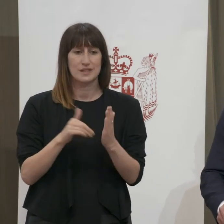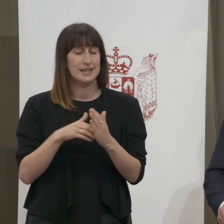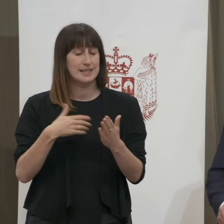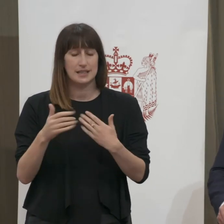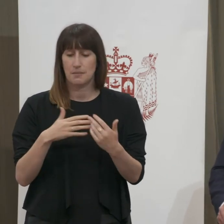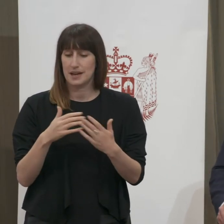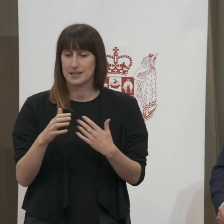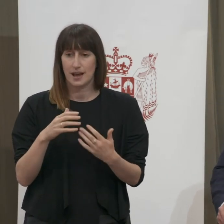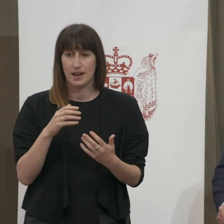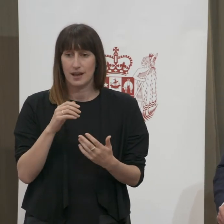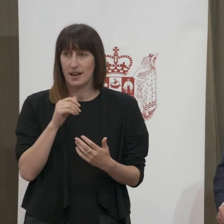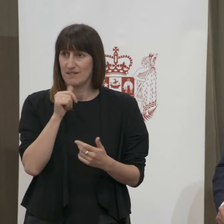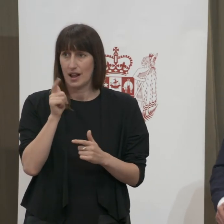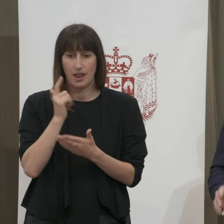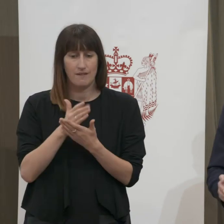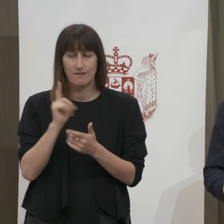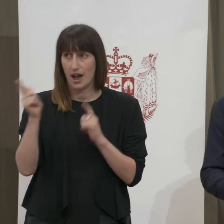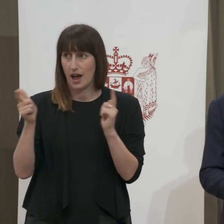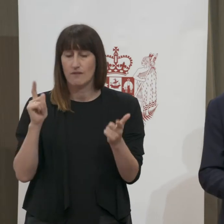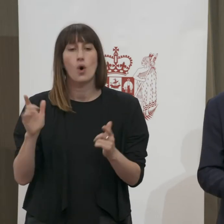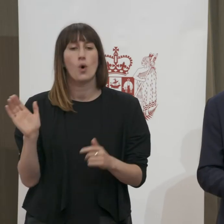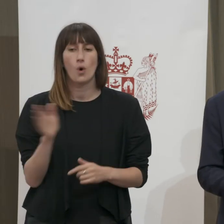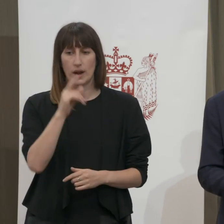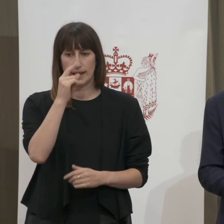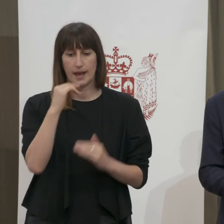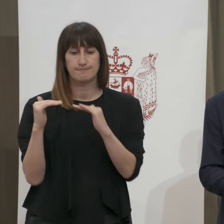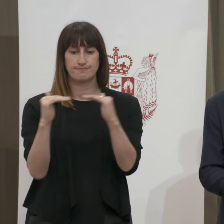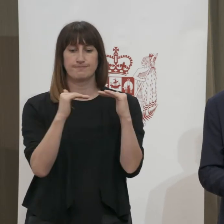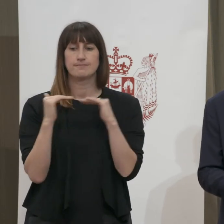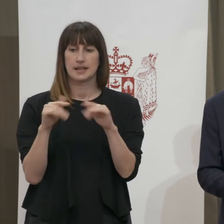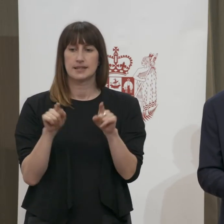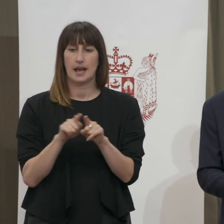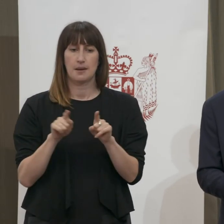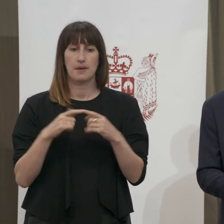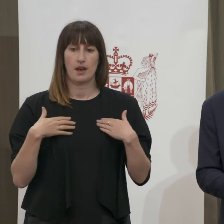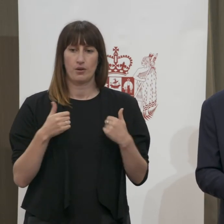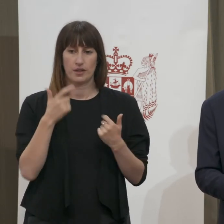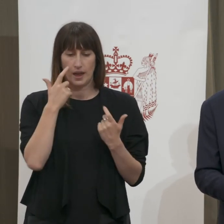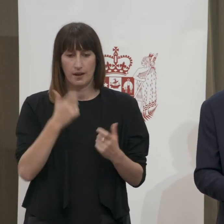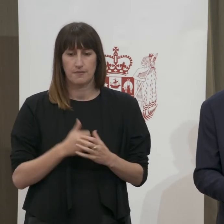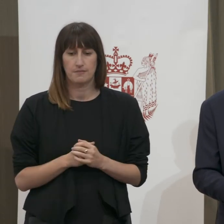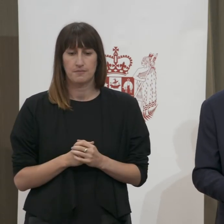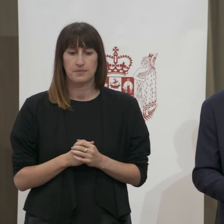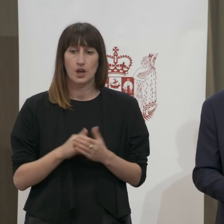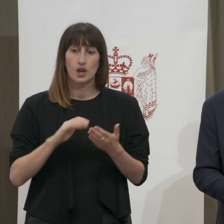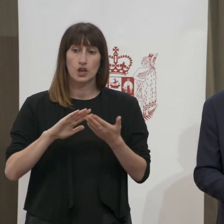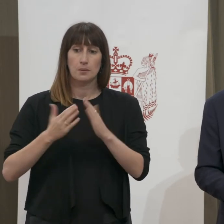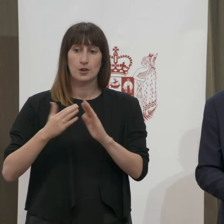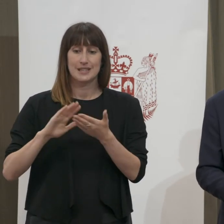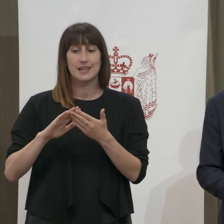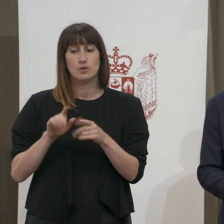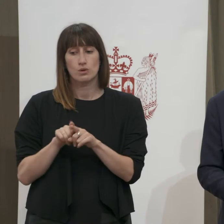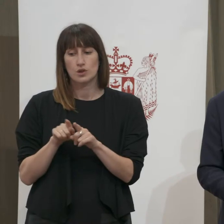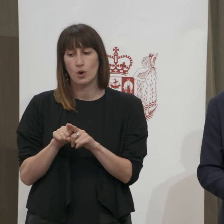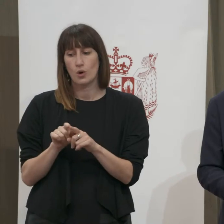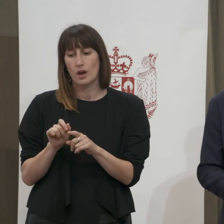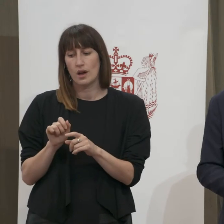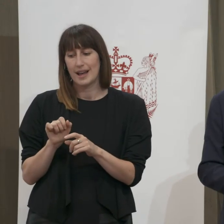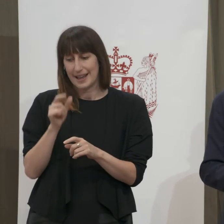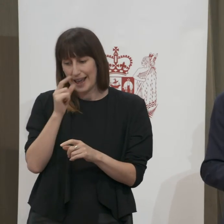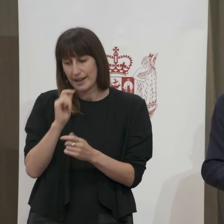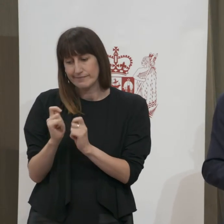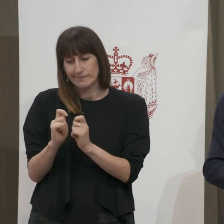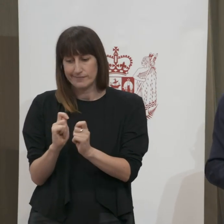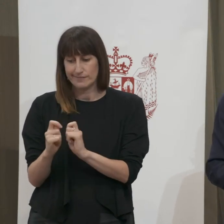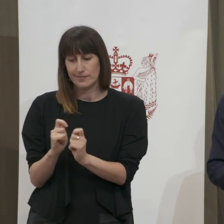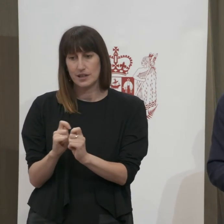same level of health care. On top of that, communities will be able to develop services specific to their needs.